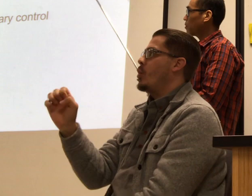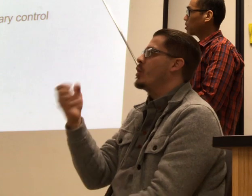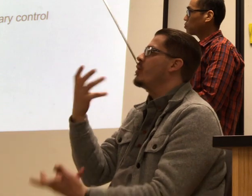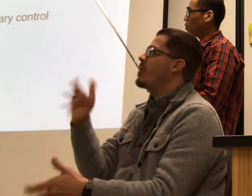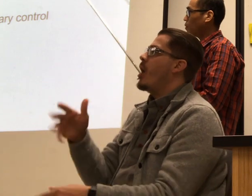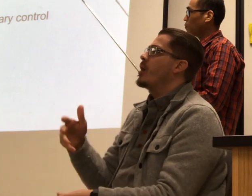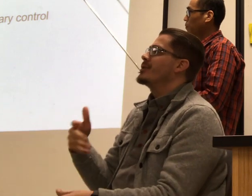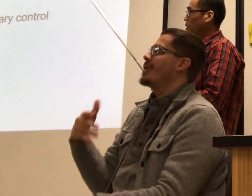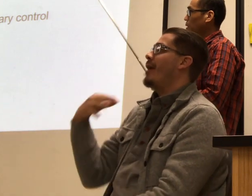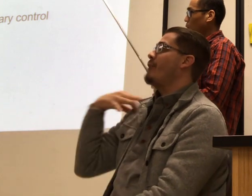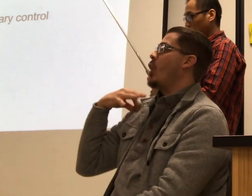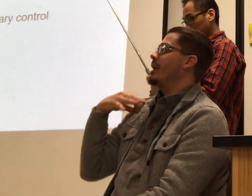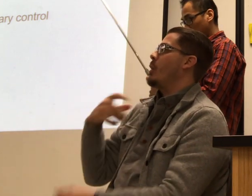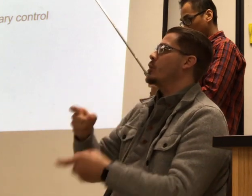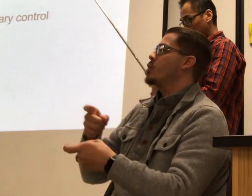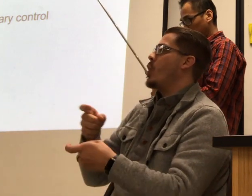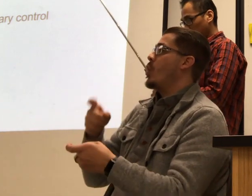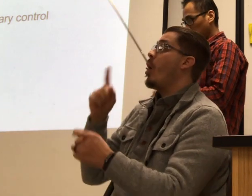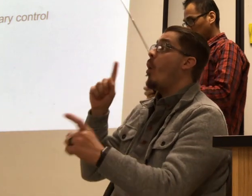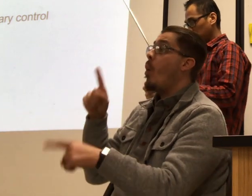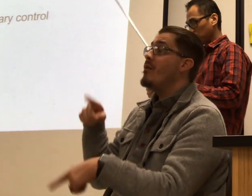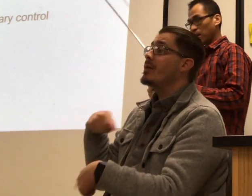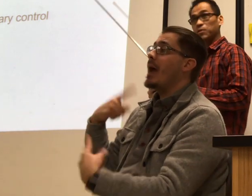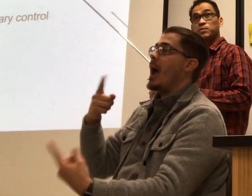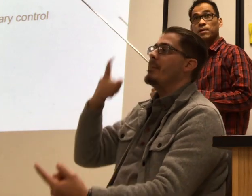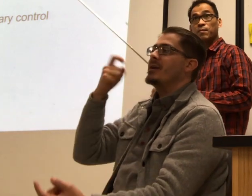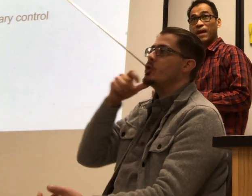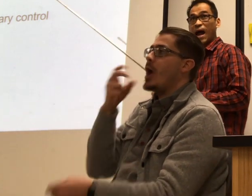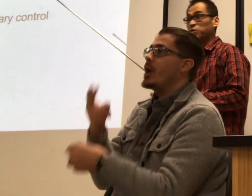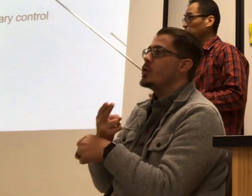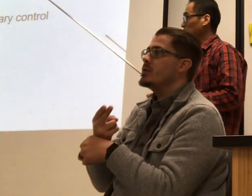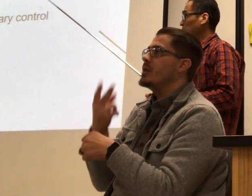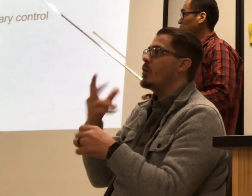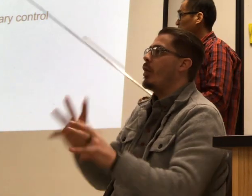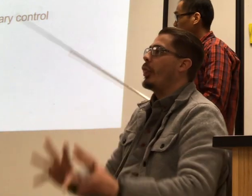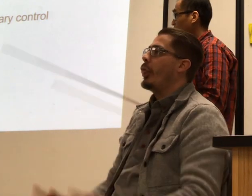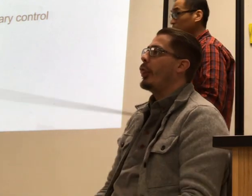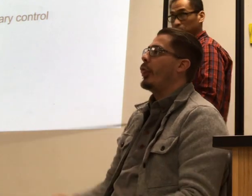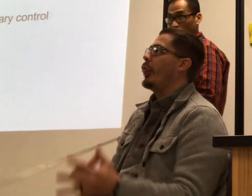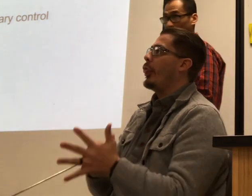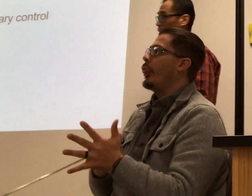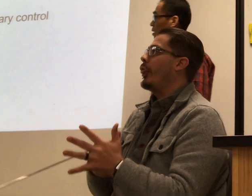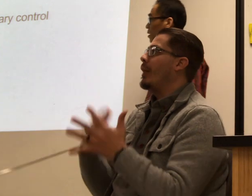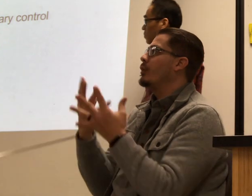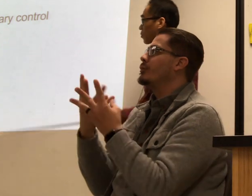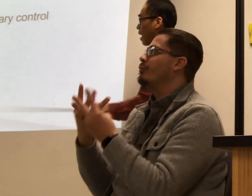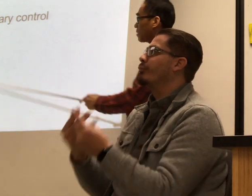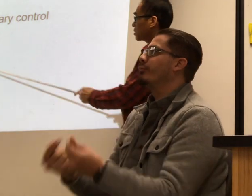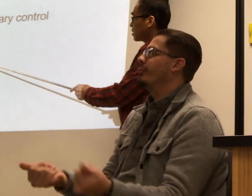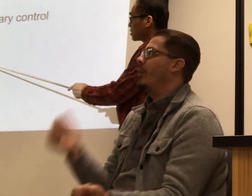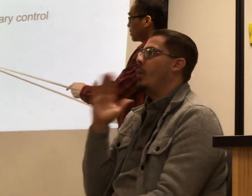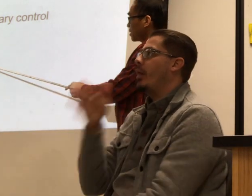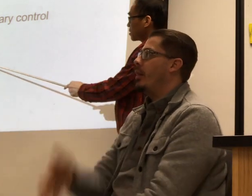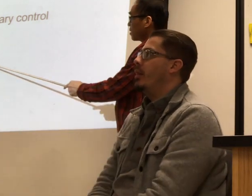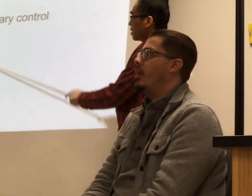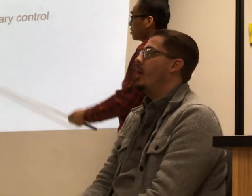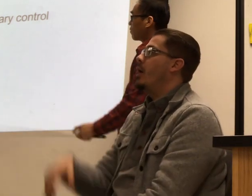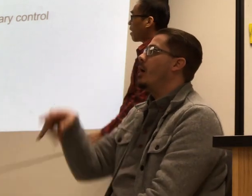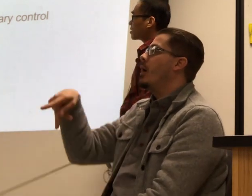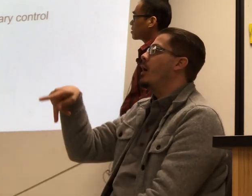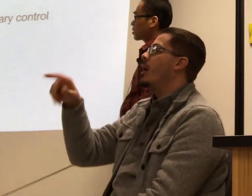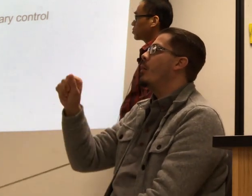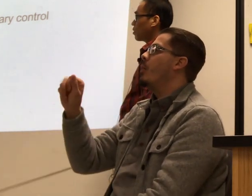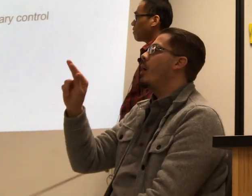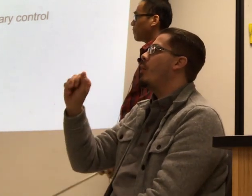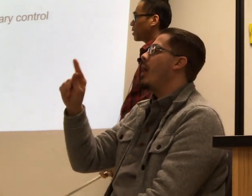voluntary control. Over time, because you're not using them, they atrophy. they waste away. And paralysis means